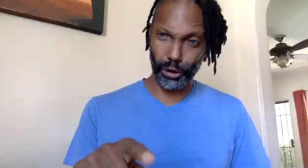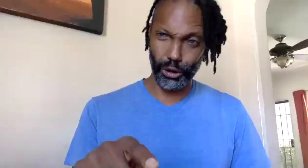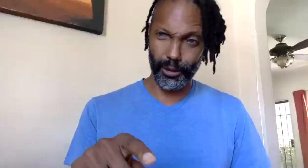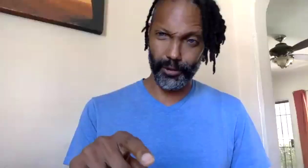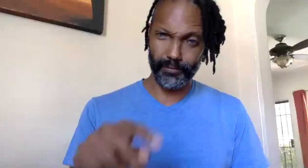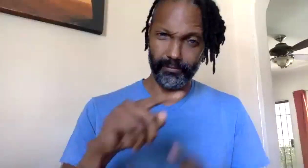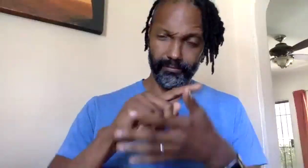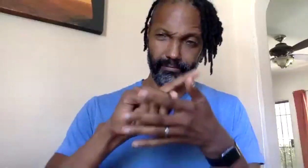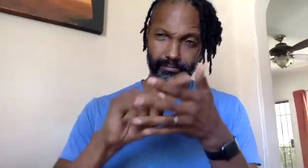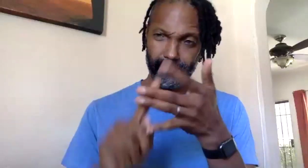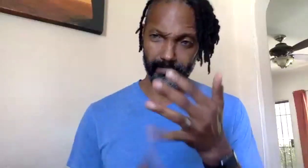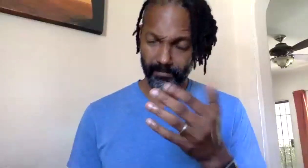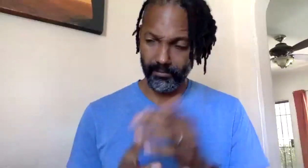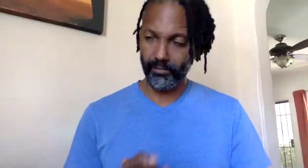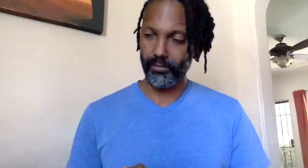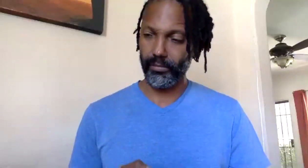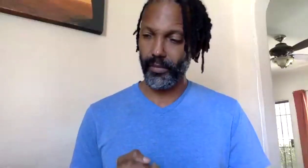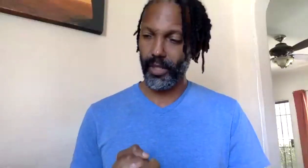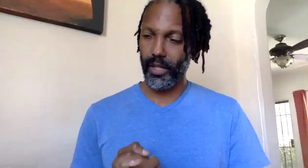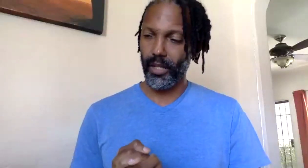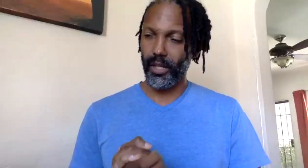I have a few questions that I would like to pose for the board.